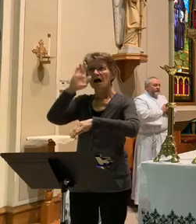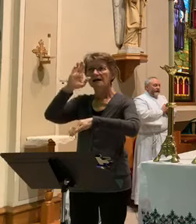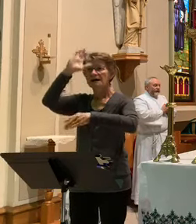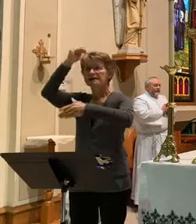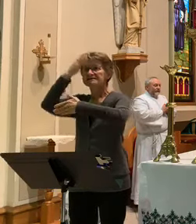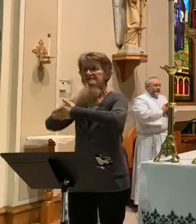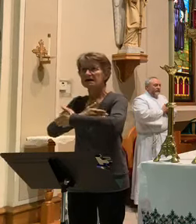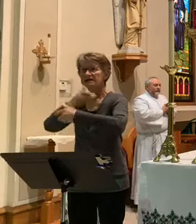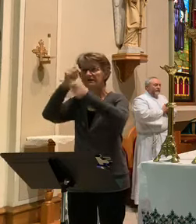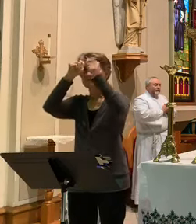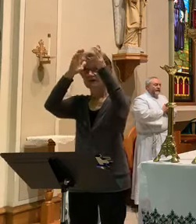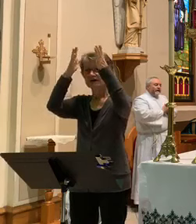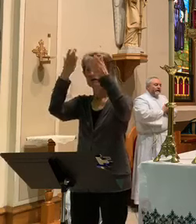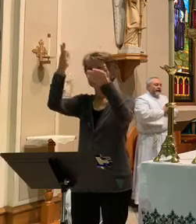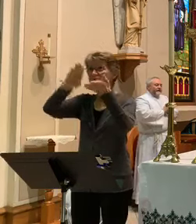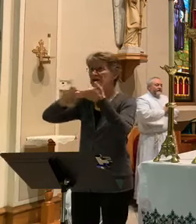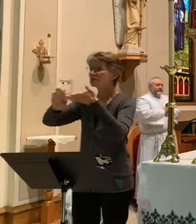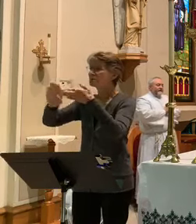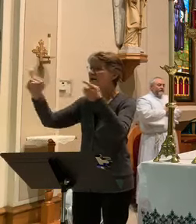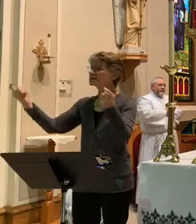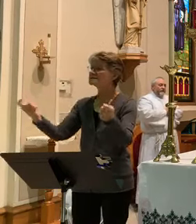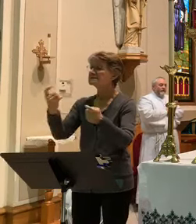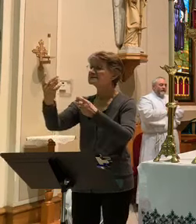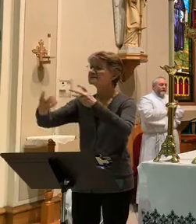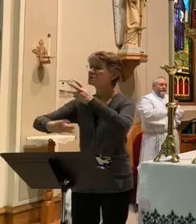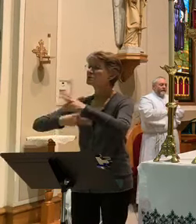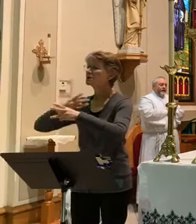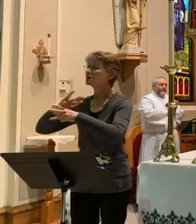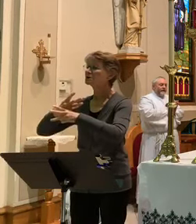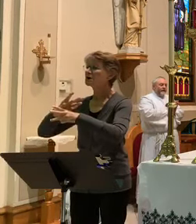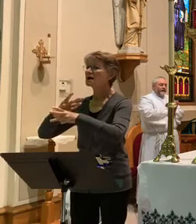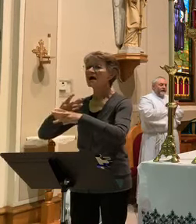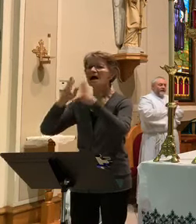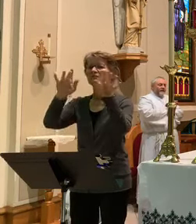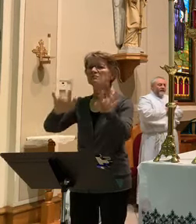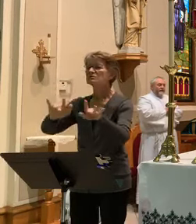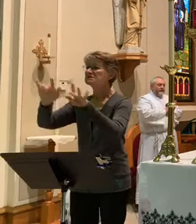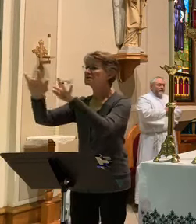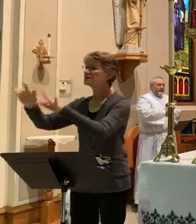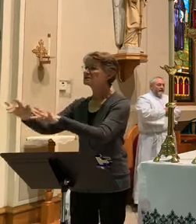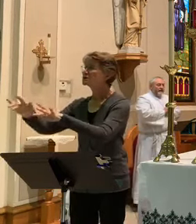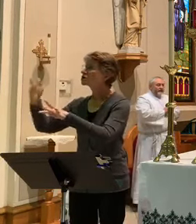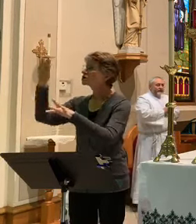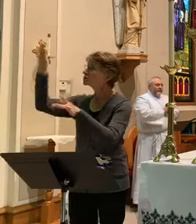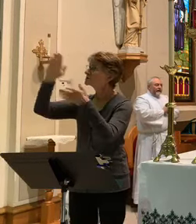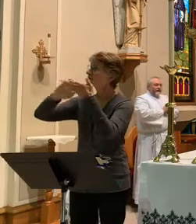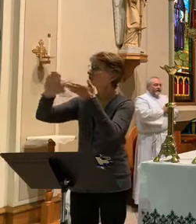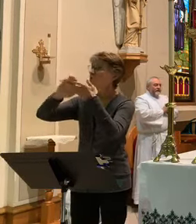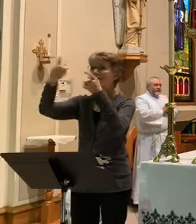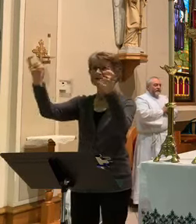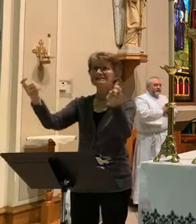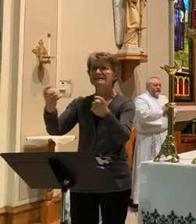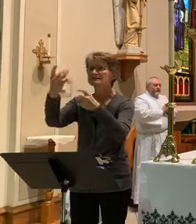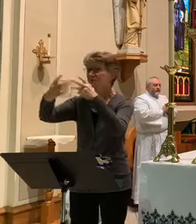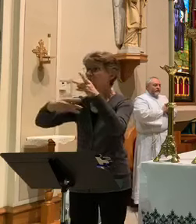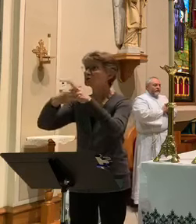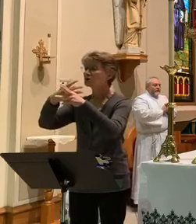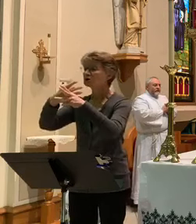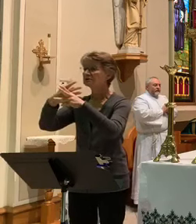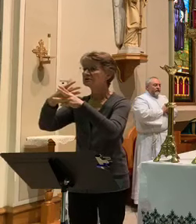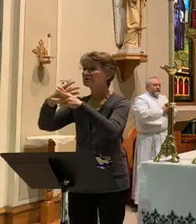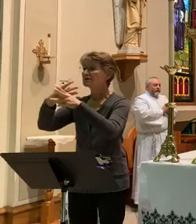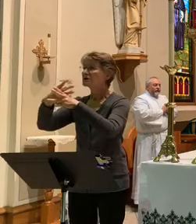Son of the Father, you take away the sins of the world, have mercy on us. You take away the sins of the